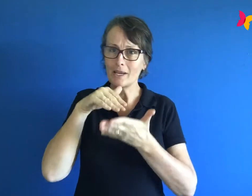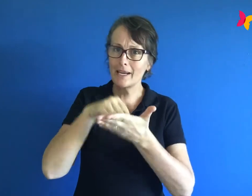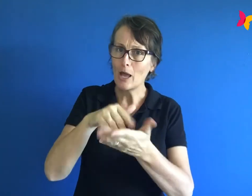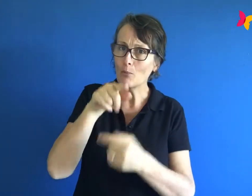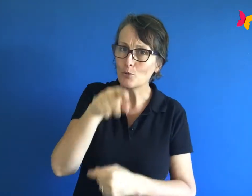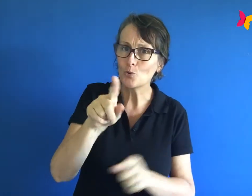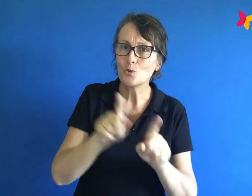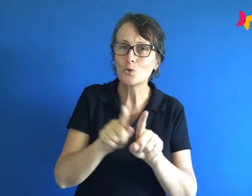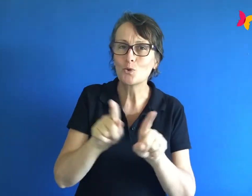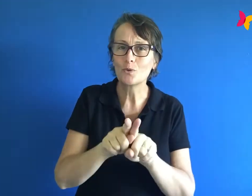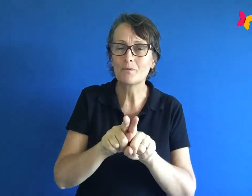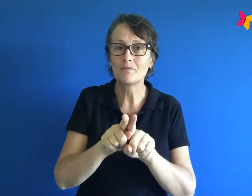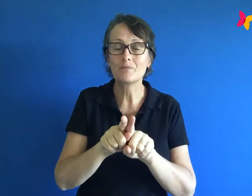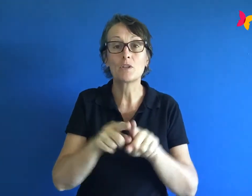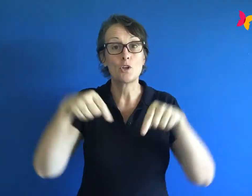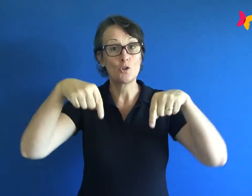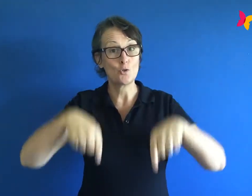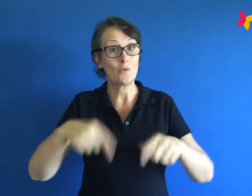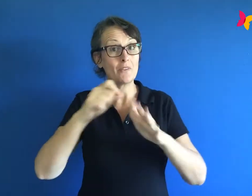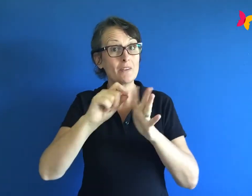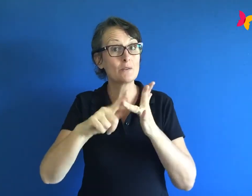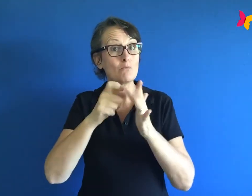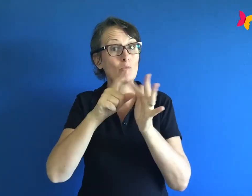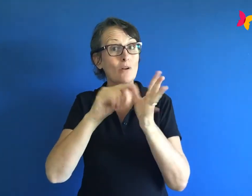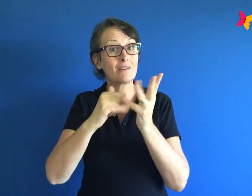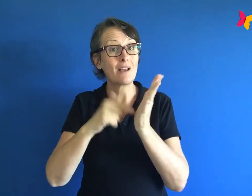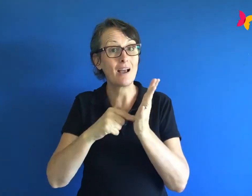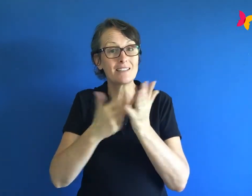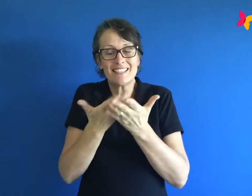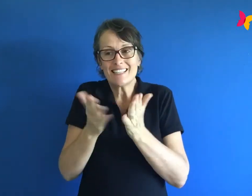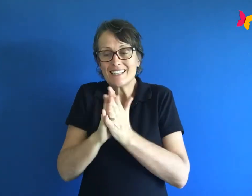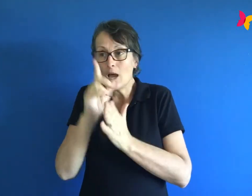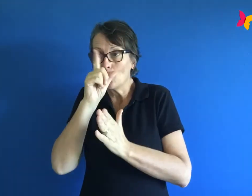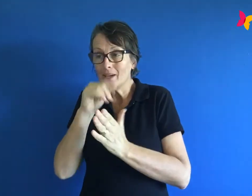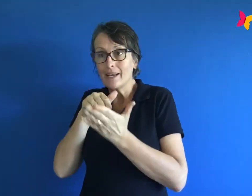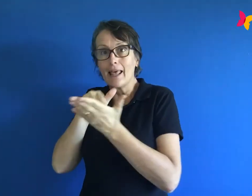episode is all about supporting a loved one through a mental health condition.